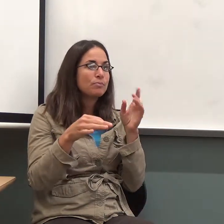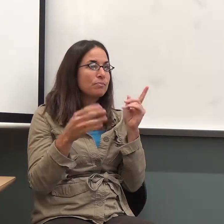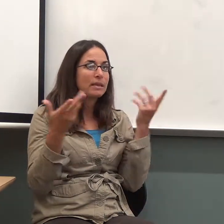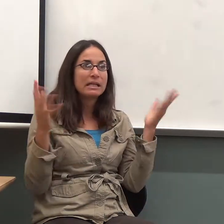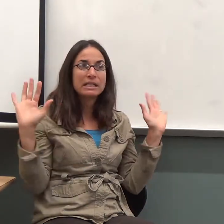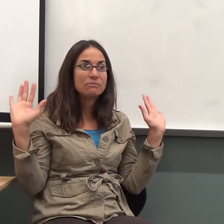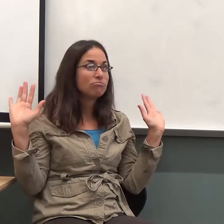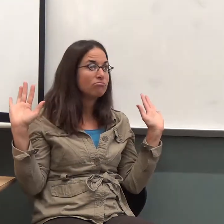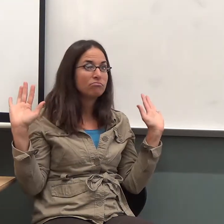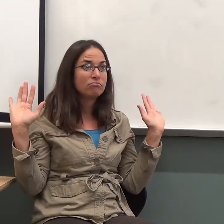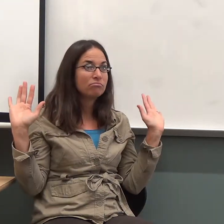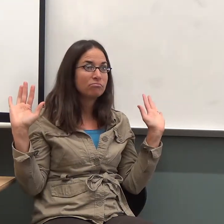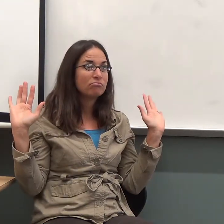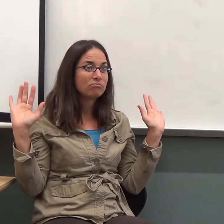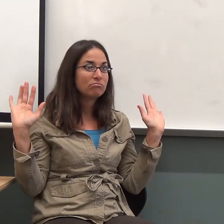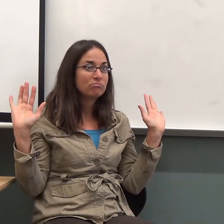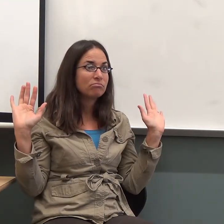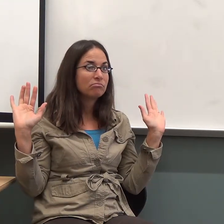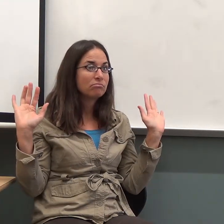snoring. But it doesn't, that's